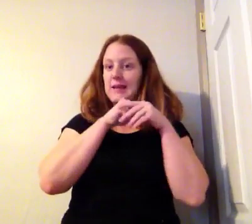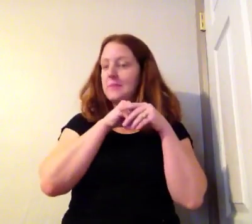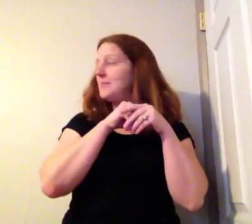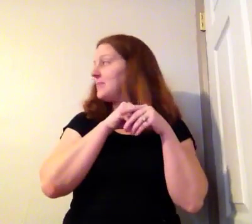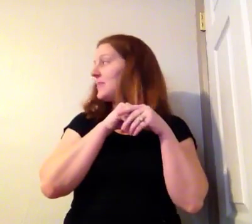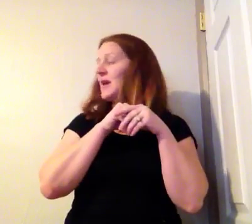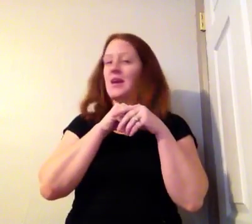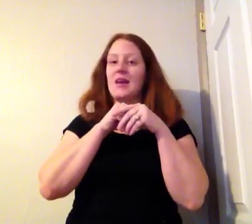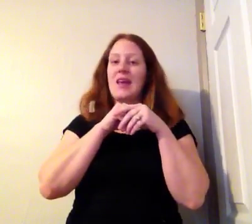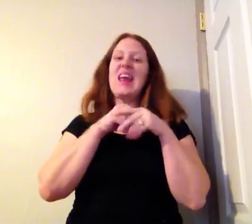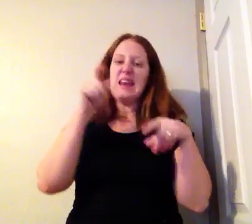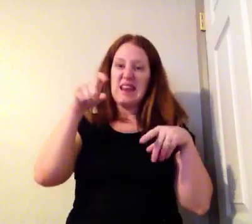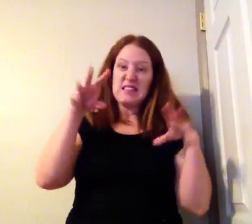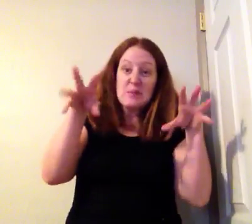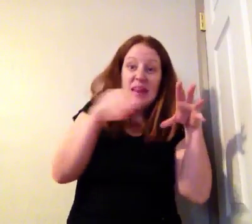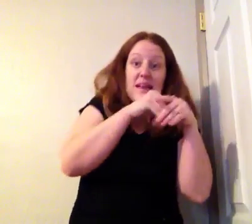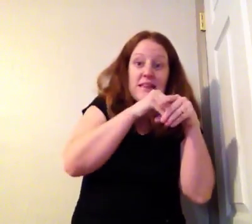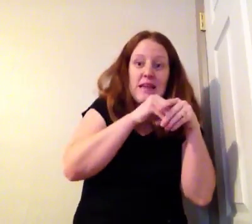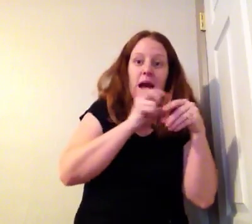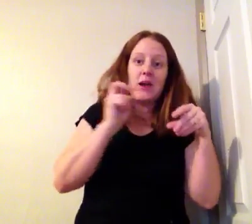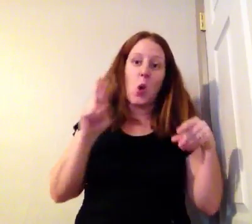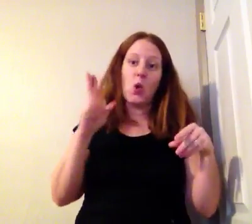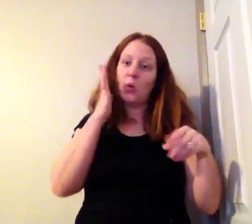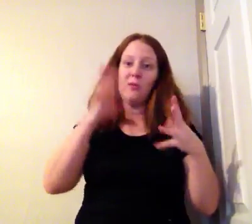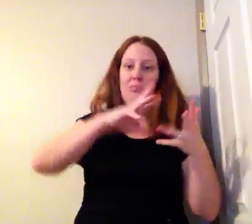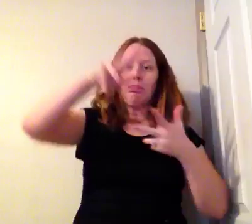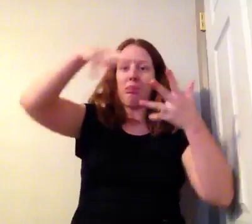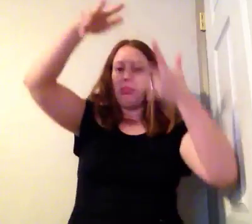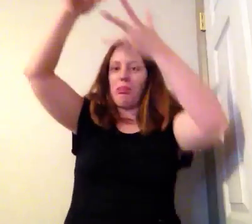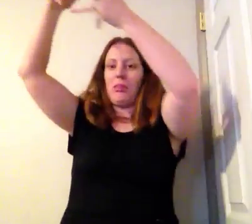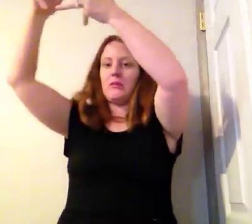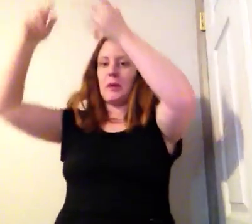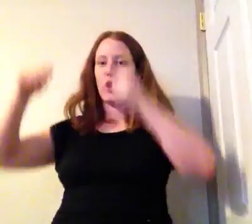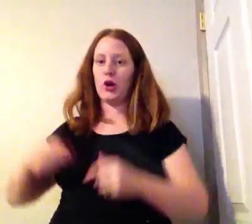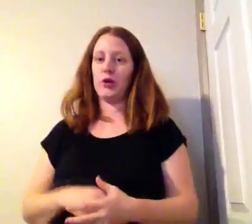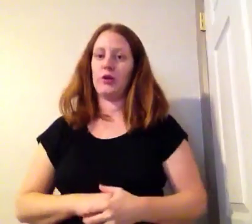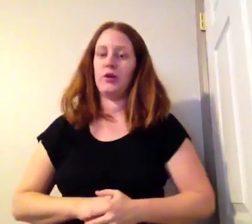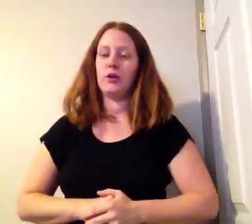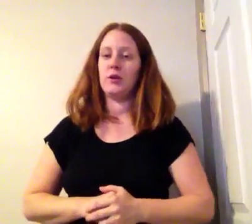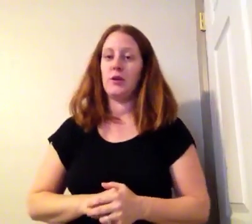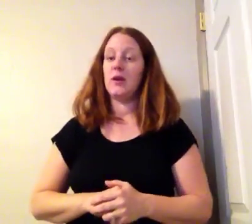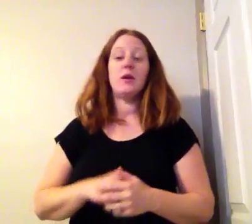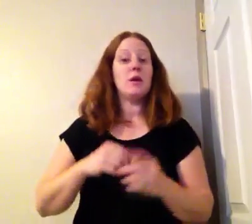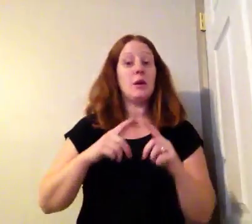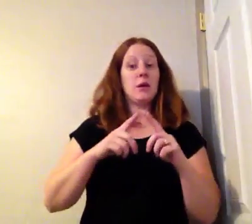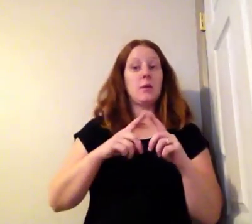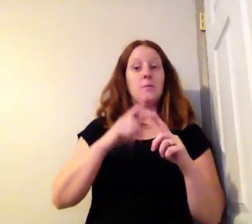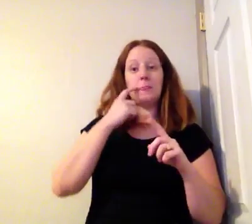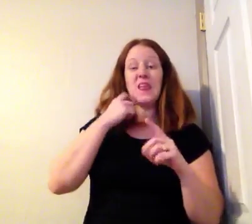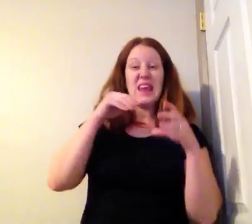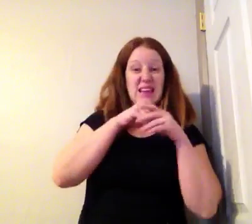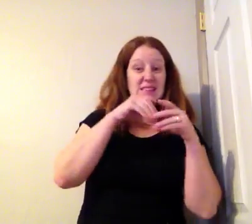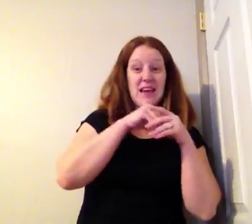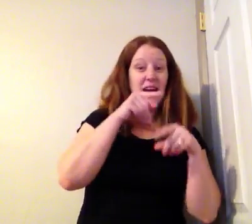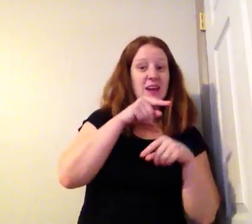so now I want to let it react with oxygen. But there's no oxygen in the balloon. How can I make it react with